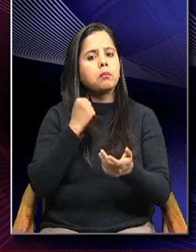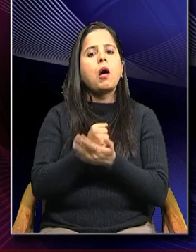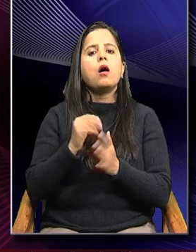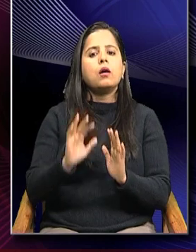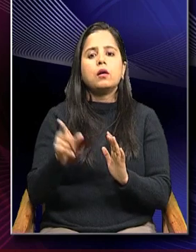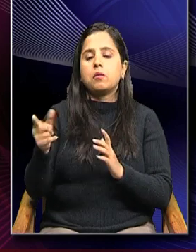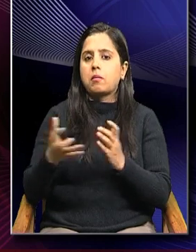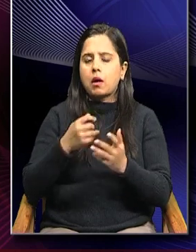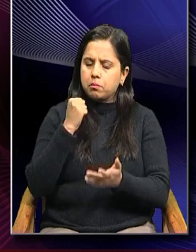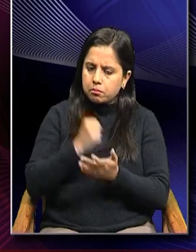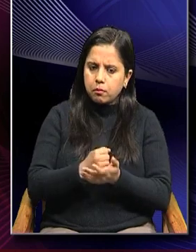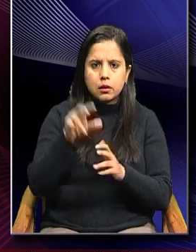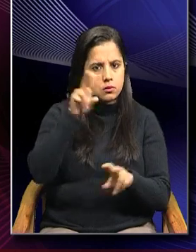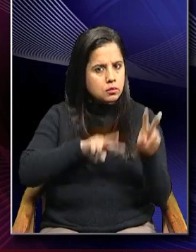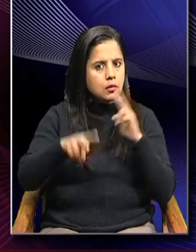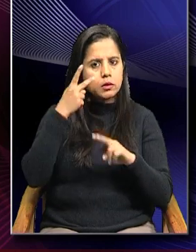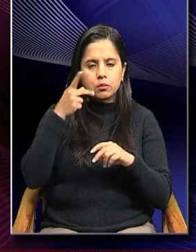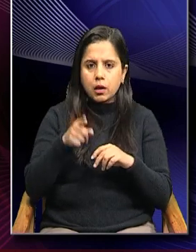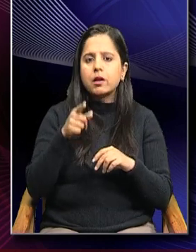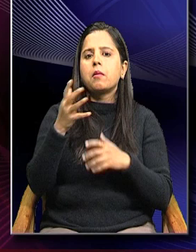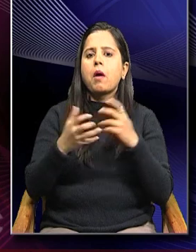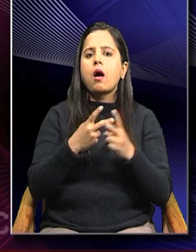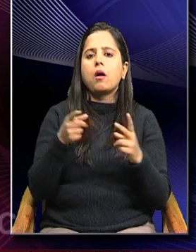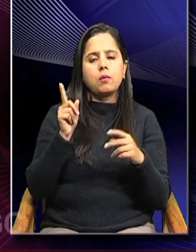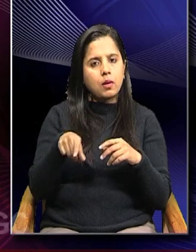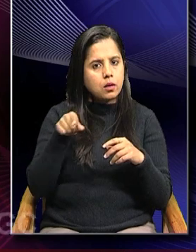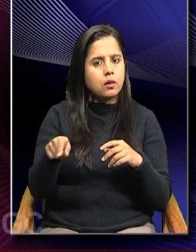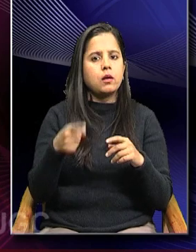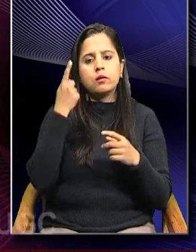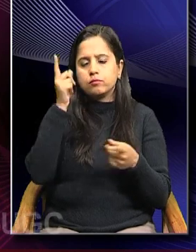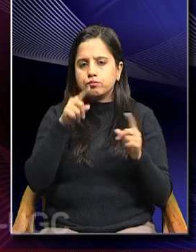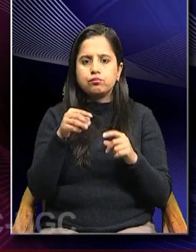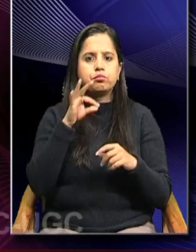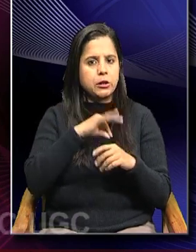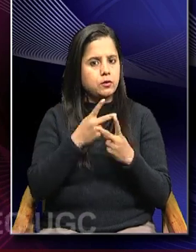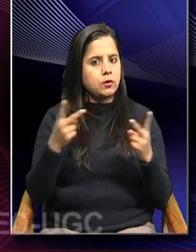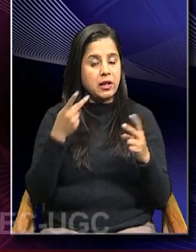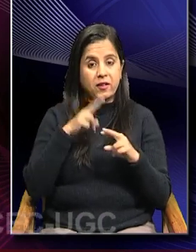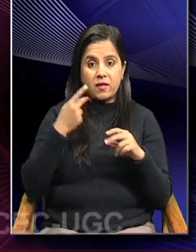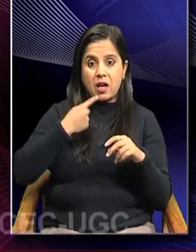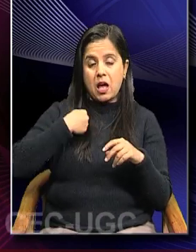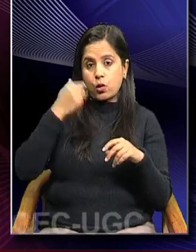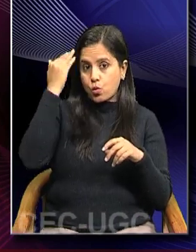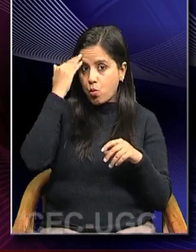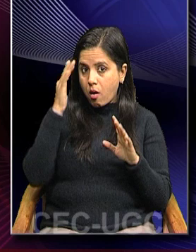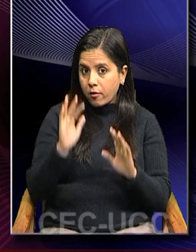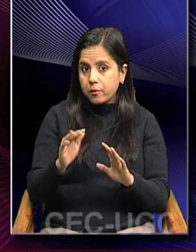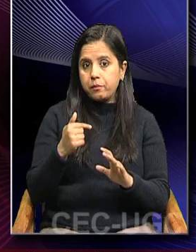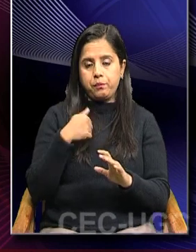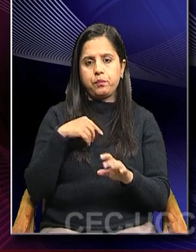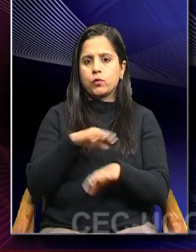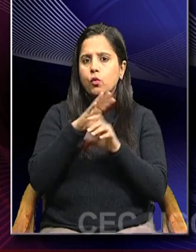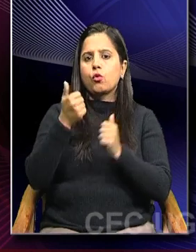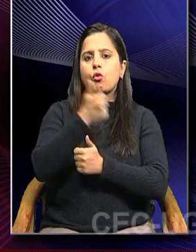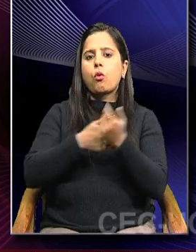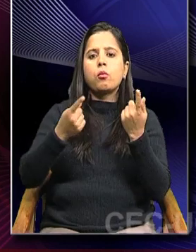marketer must monitor their competitors' offerings to create strategic advantage. If I know that what my all